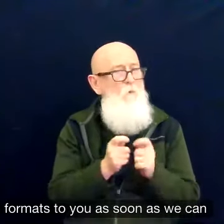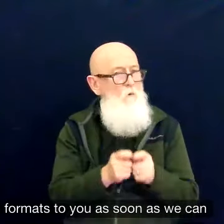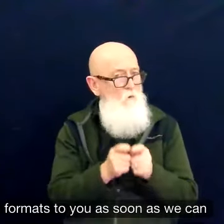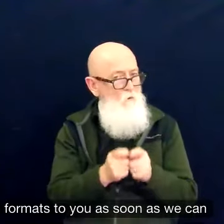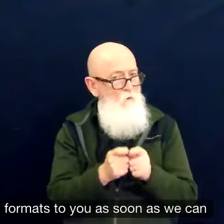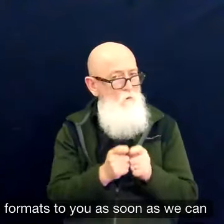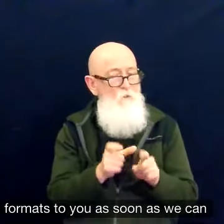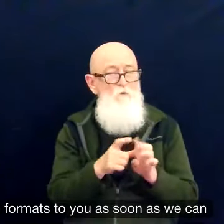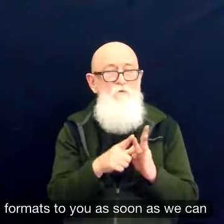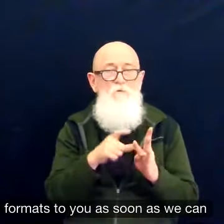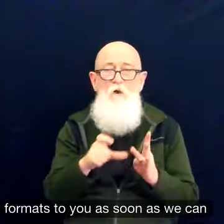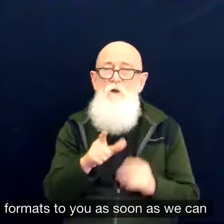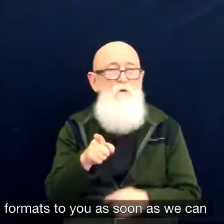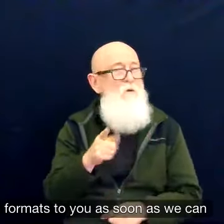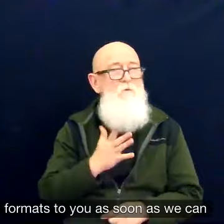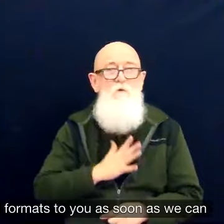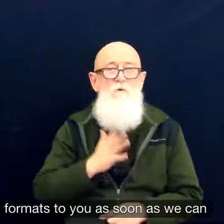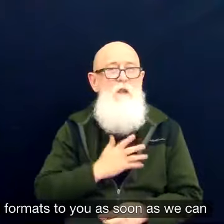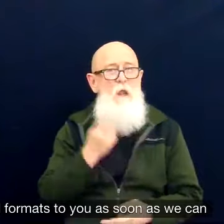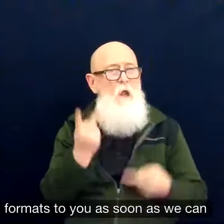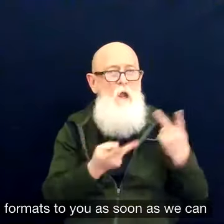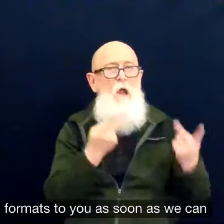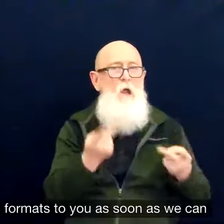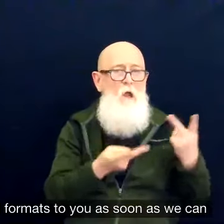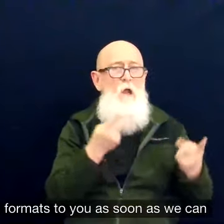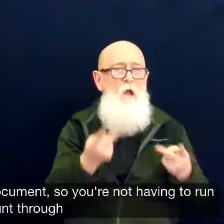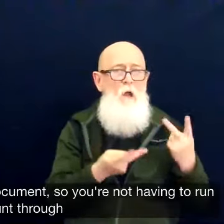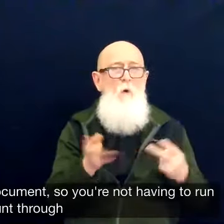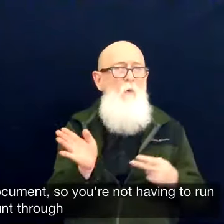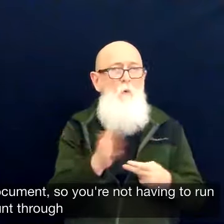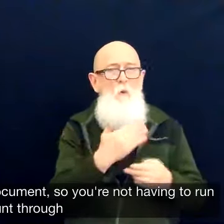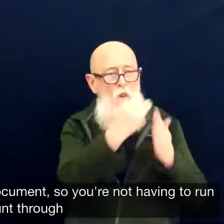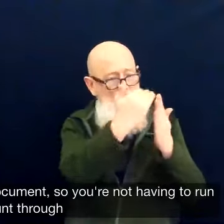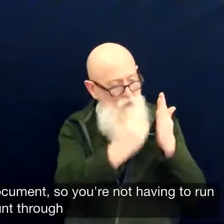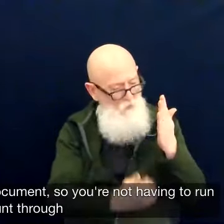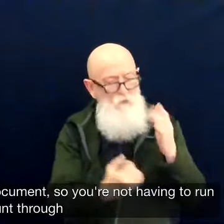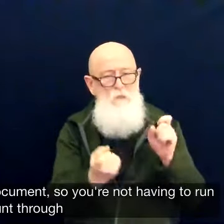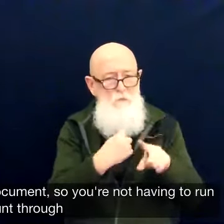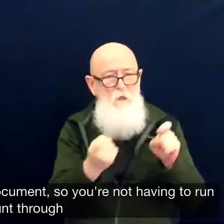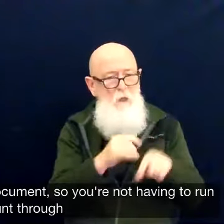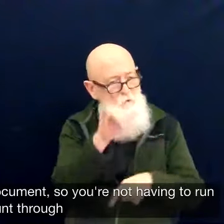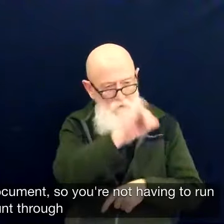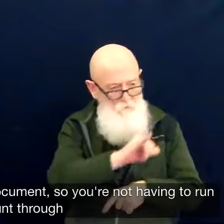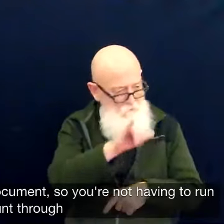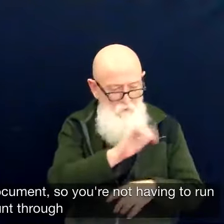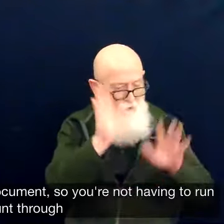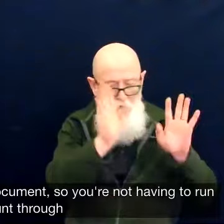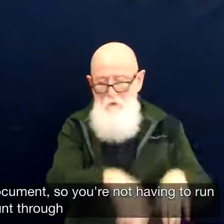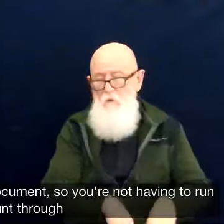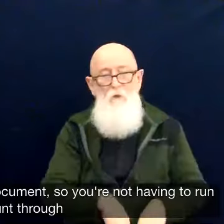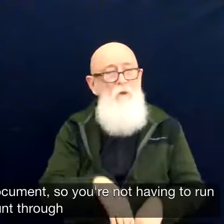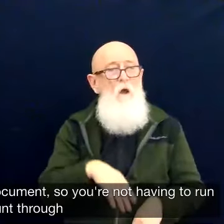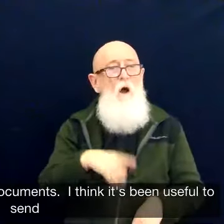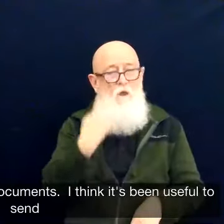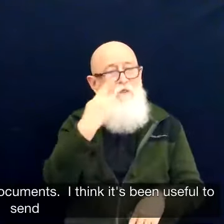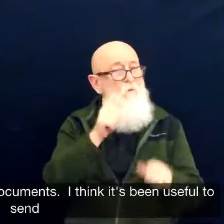document, so you're not having to hunt through all the emails with all the documents. I think it's been useful to send them out to you